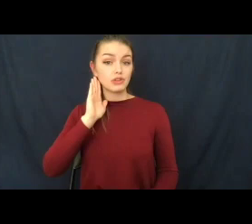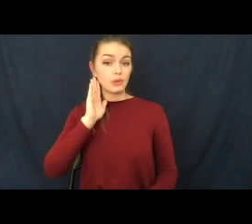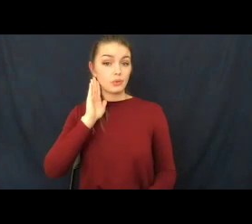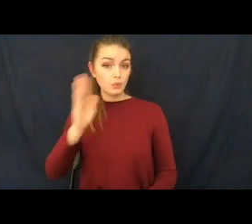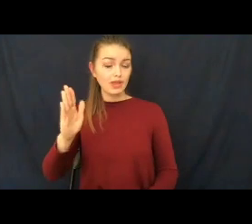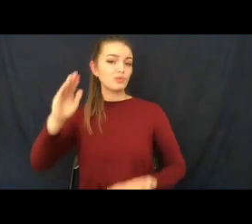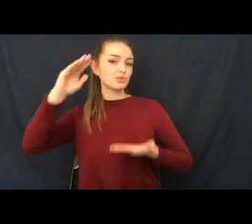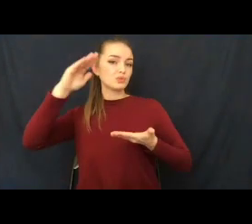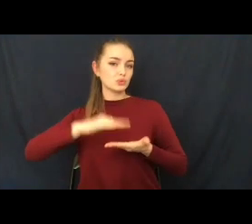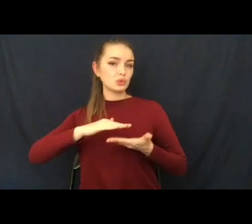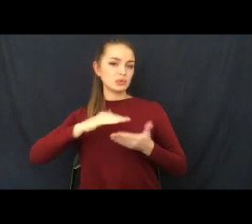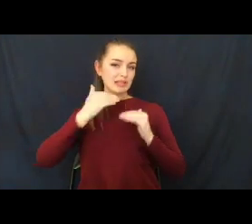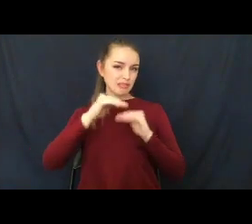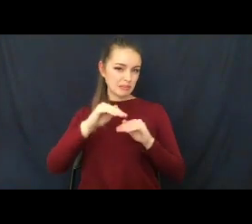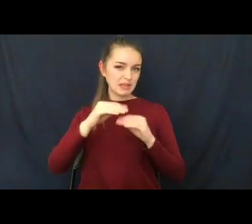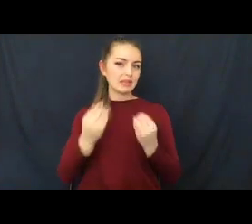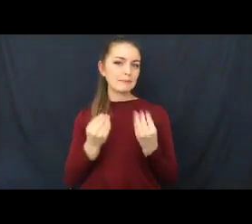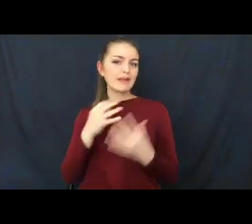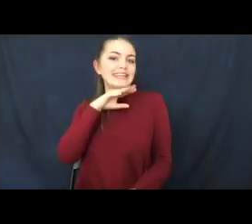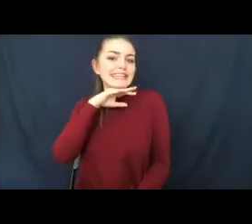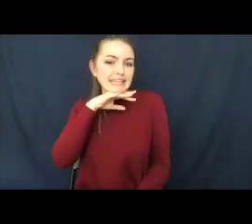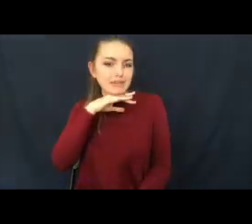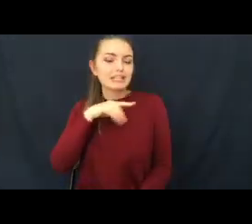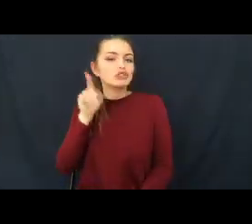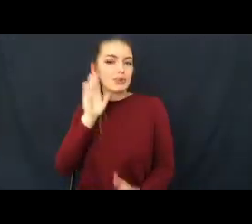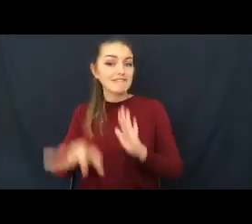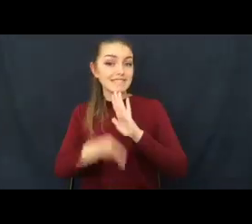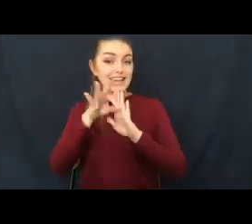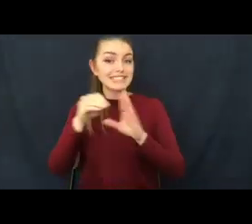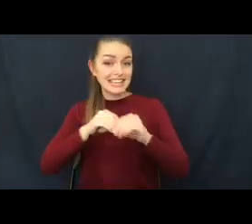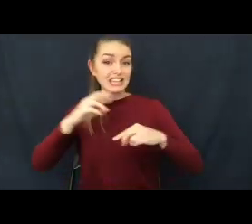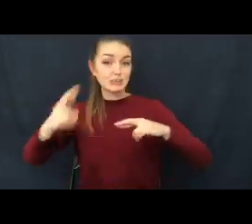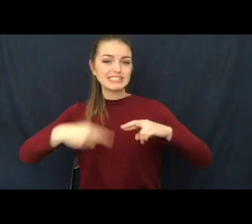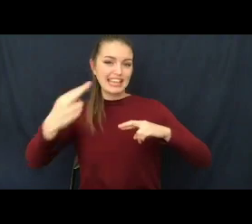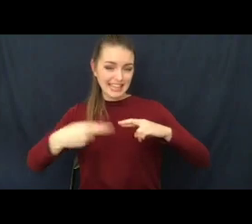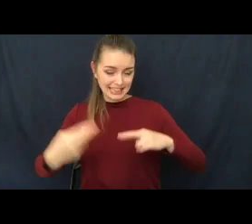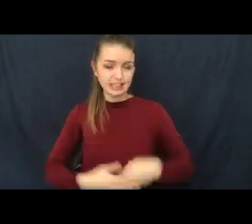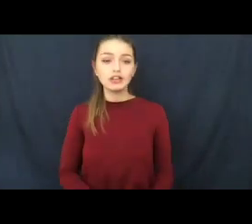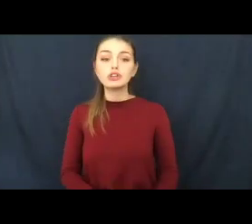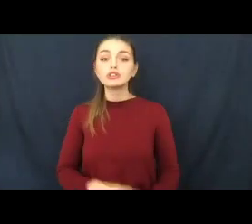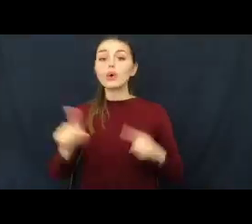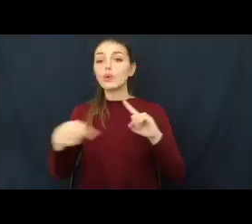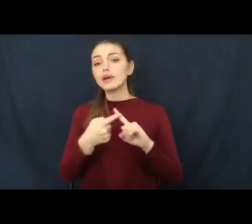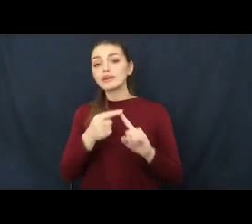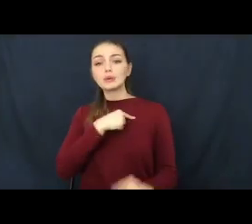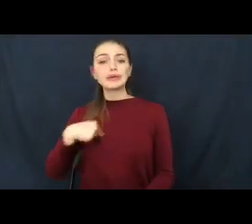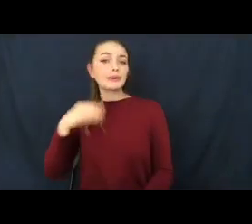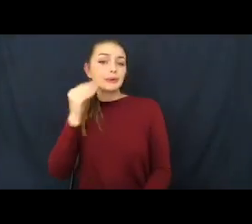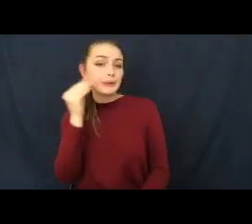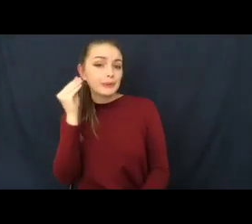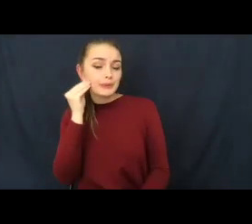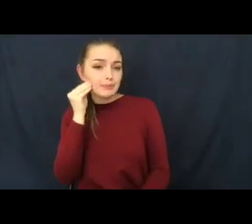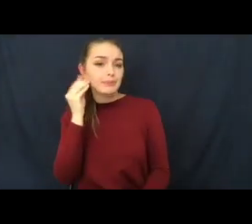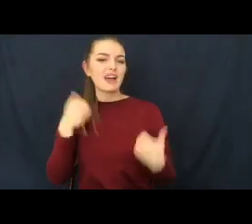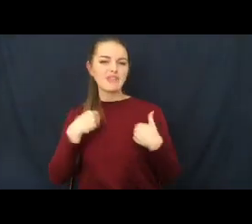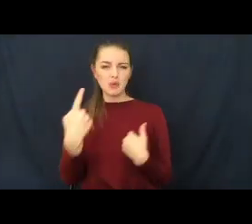the amount of contamination that we find in our recycling stream. So when we're at home and we've got that one